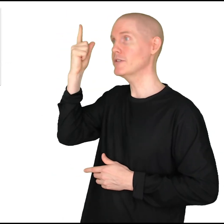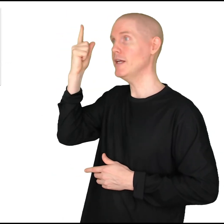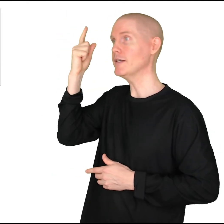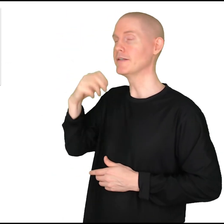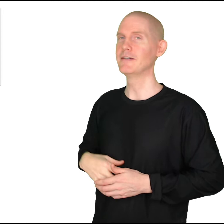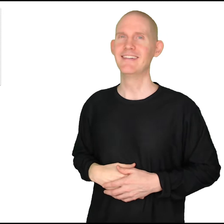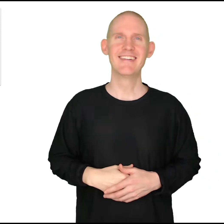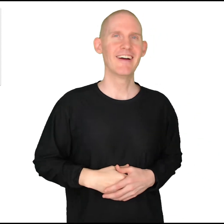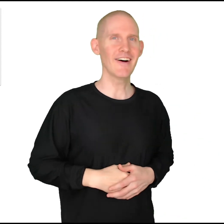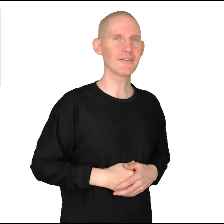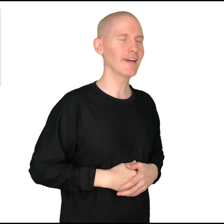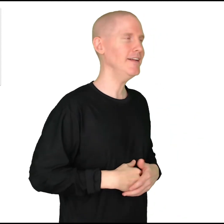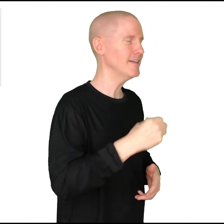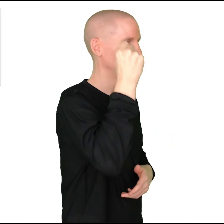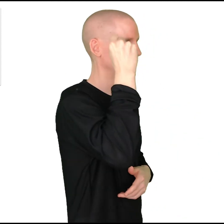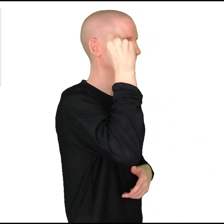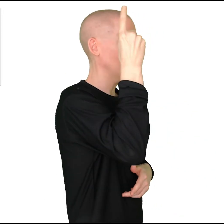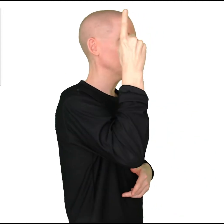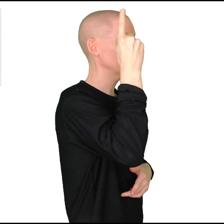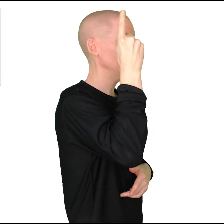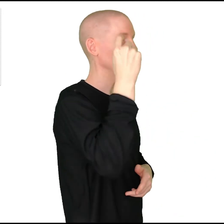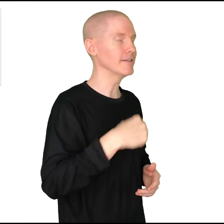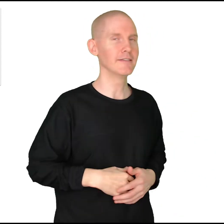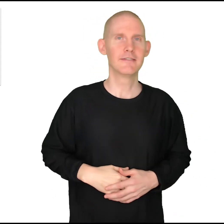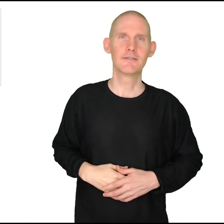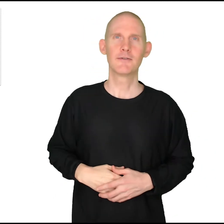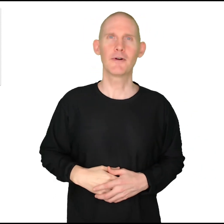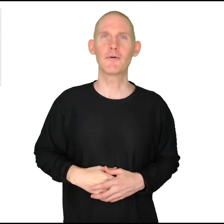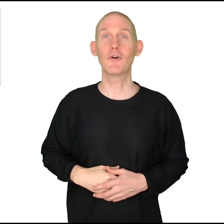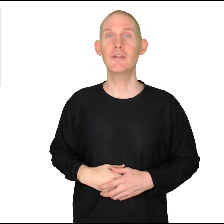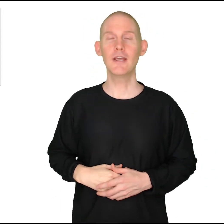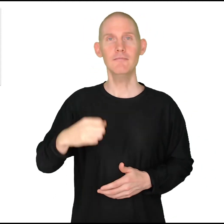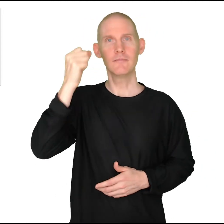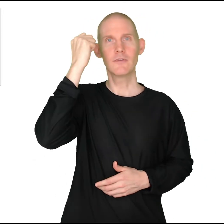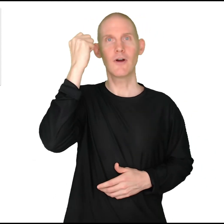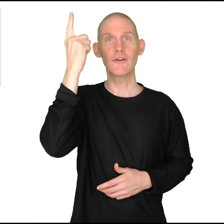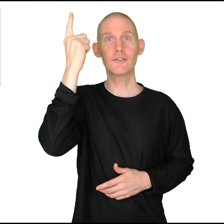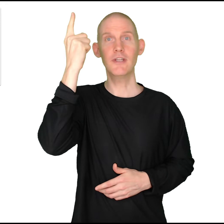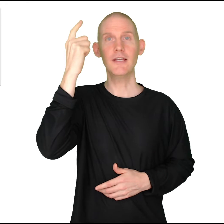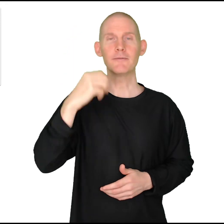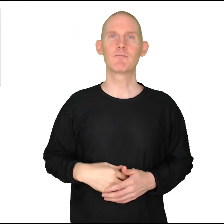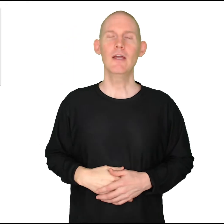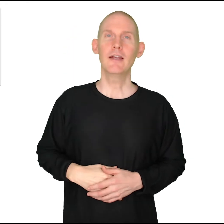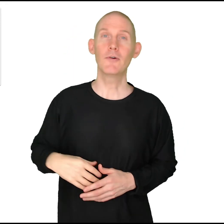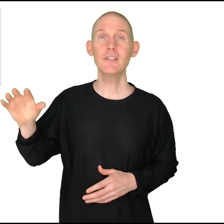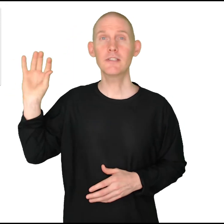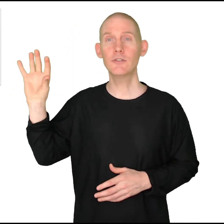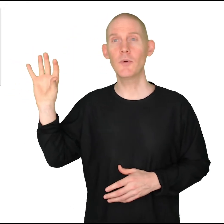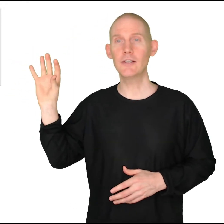understand. Other side, understand. From the front again, understand. Now in this situation, we're